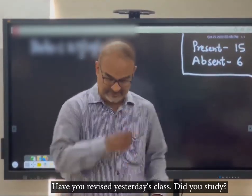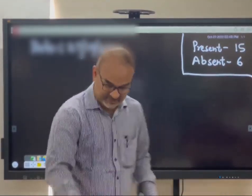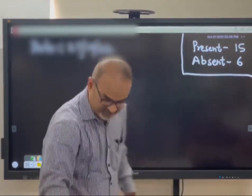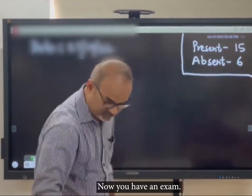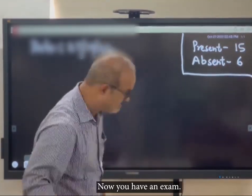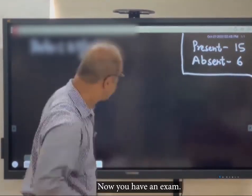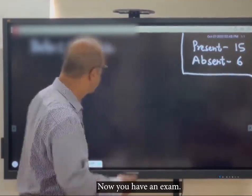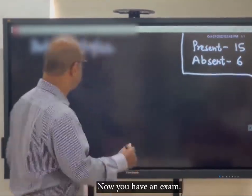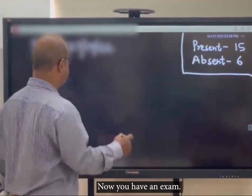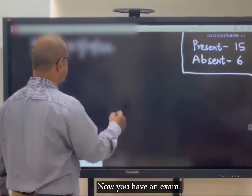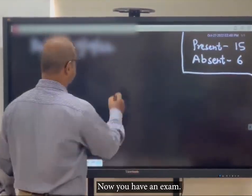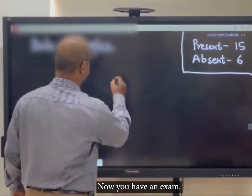you have exam.